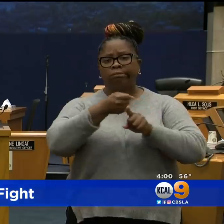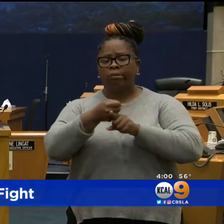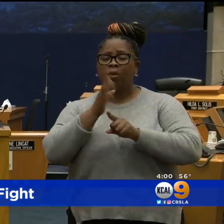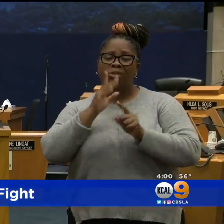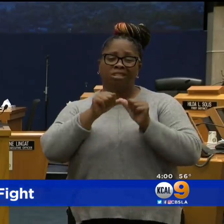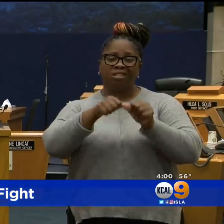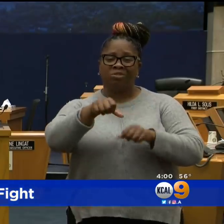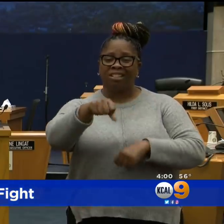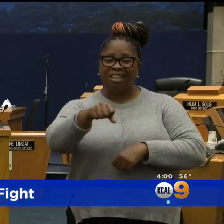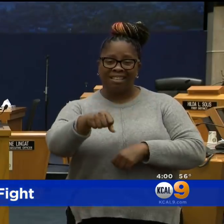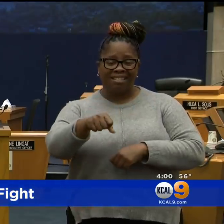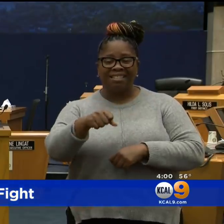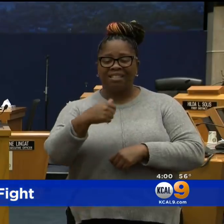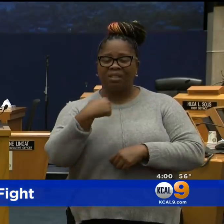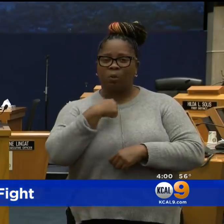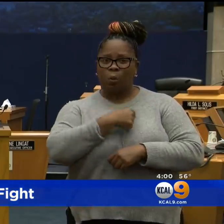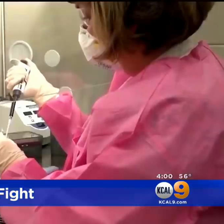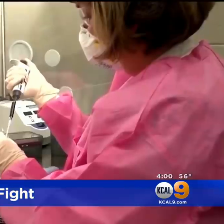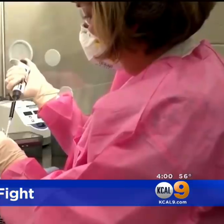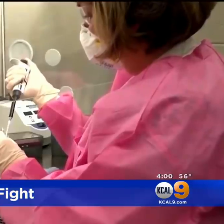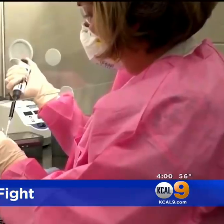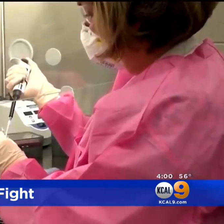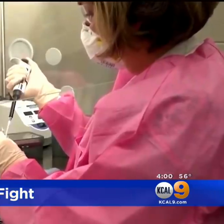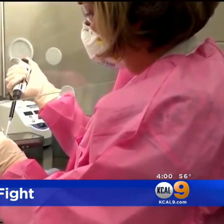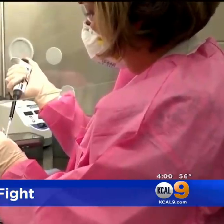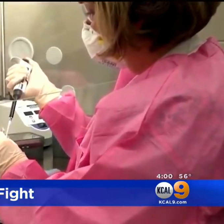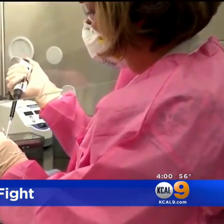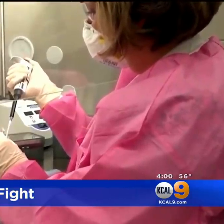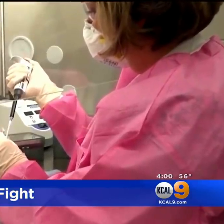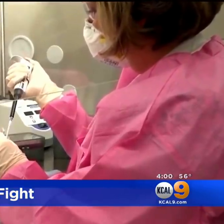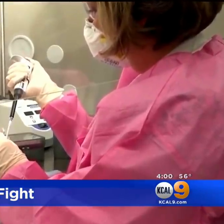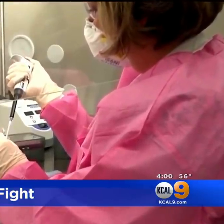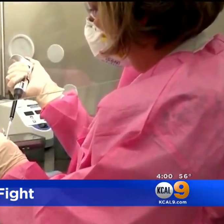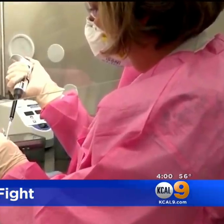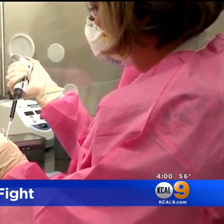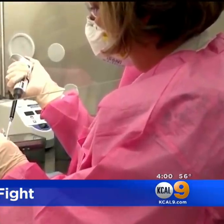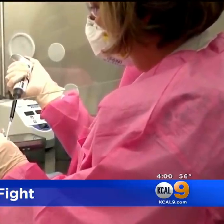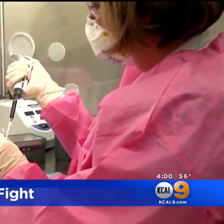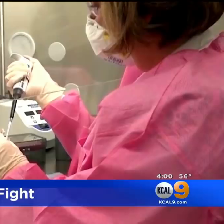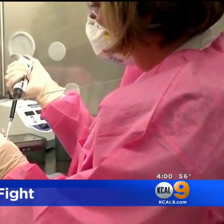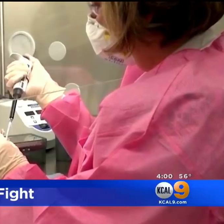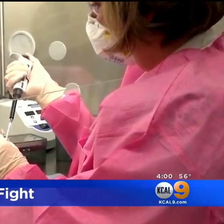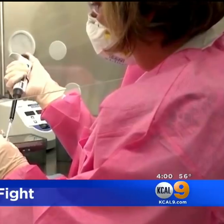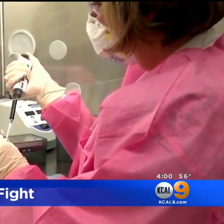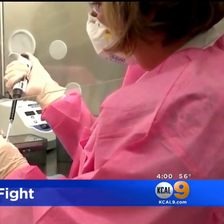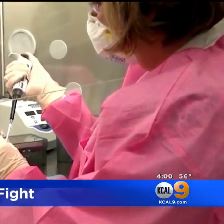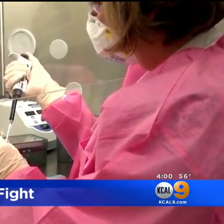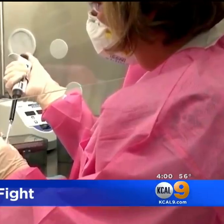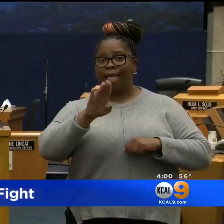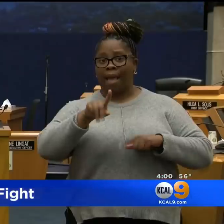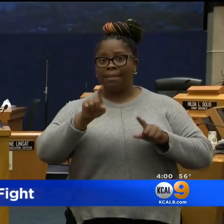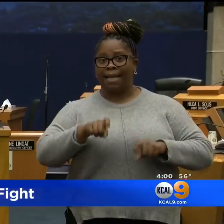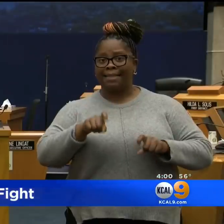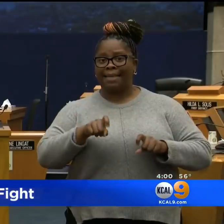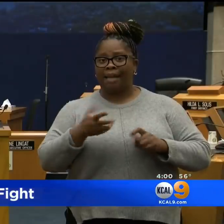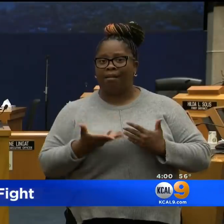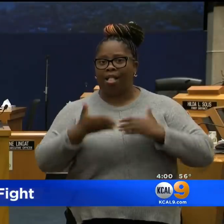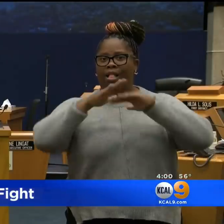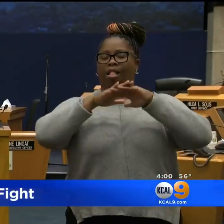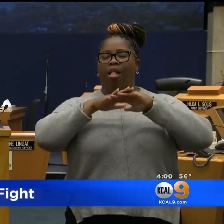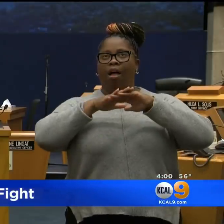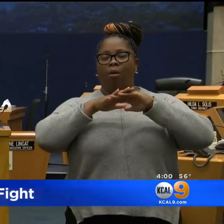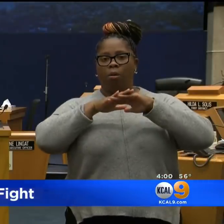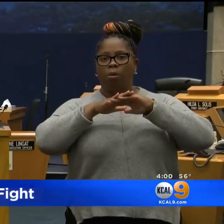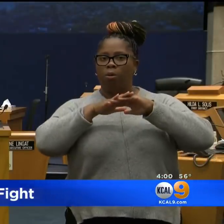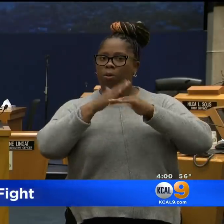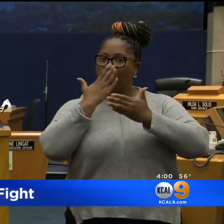as we increase our capacity to test. And as for testing, the doctor said expect a dramatic increase. This is good news for